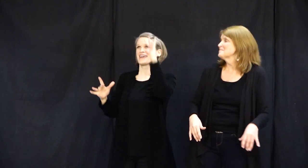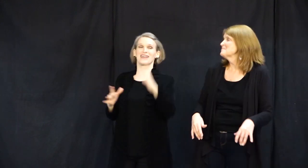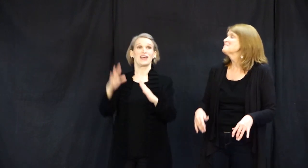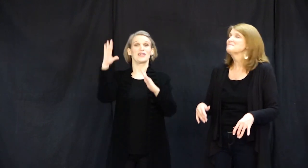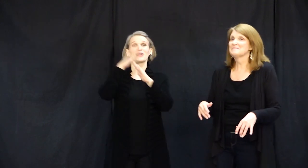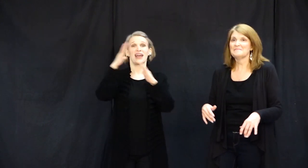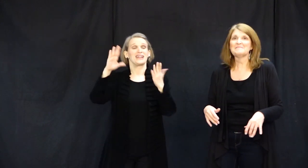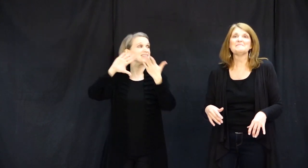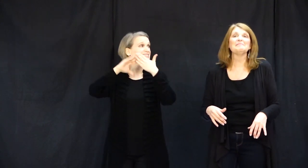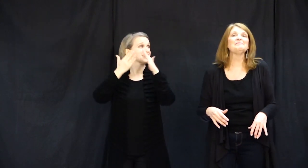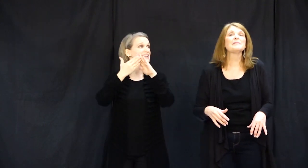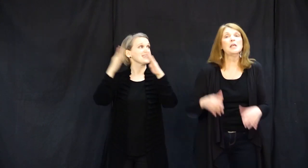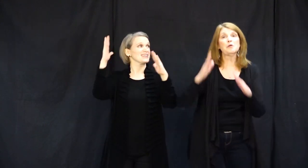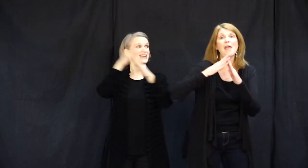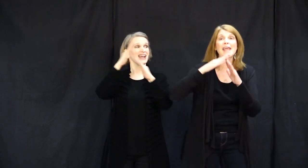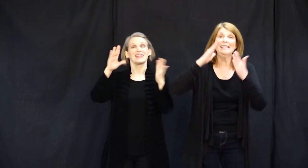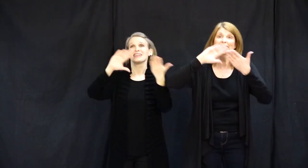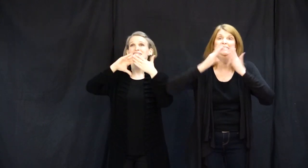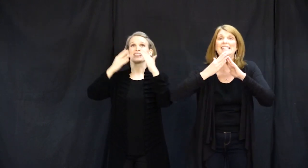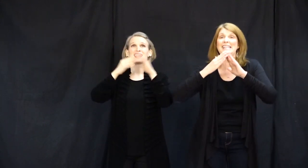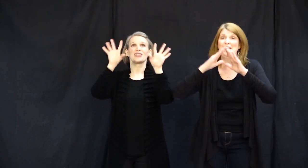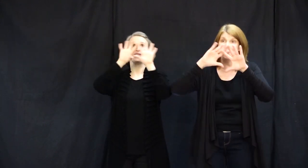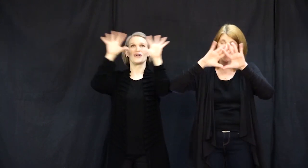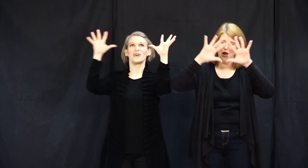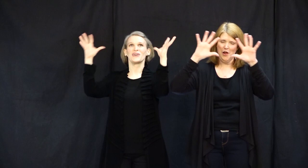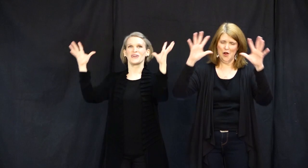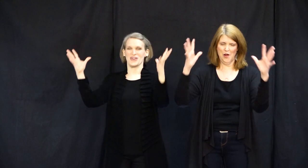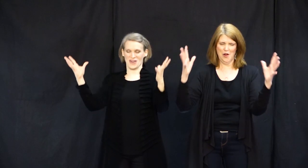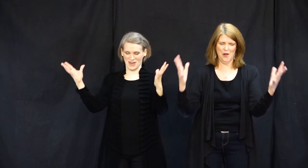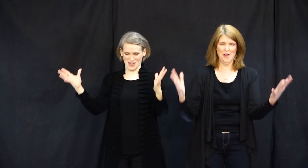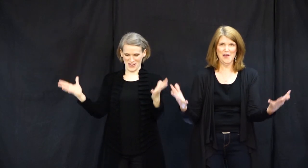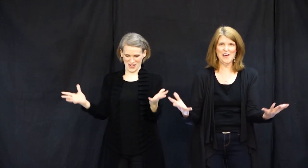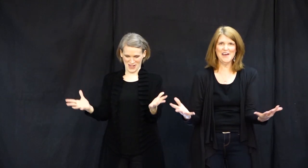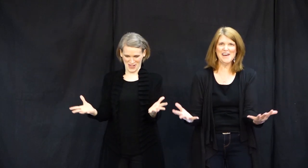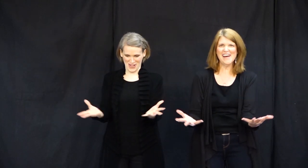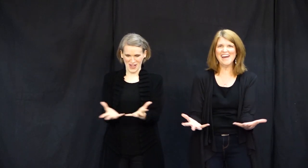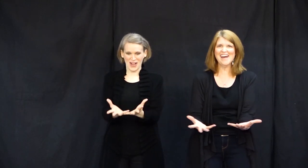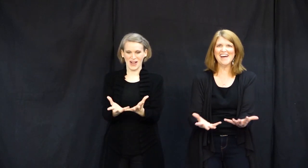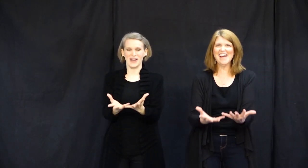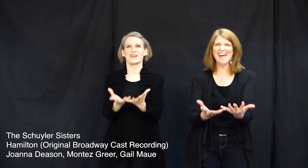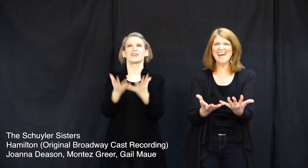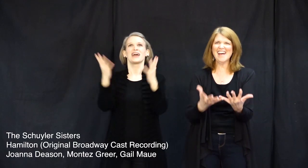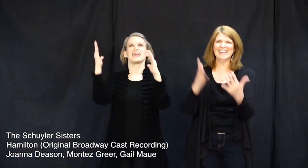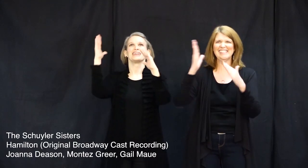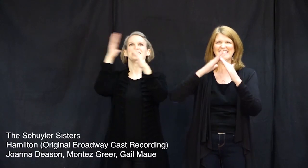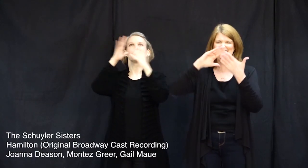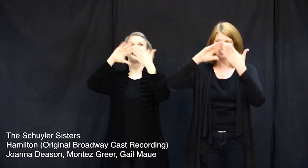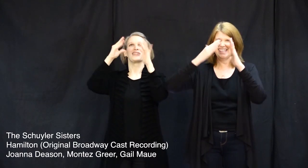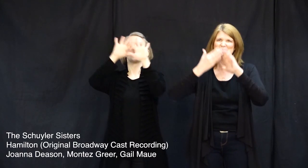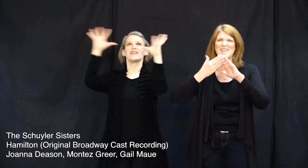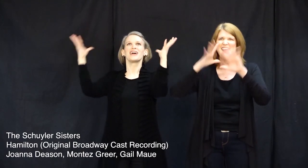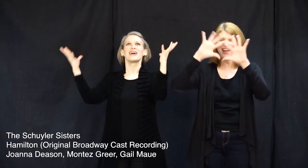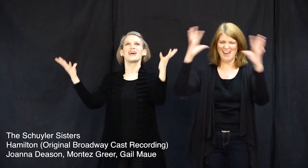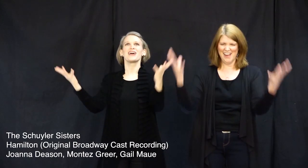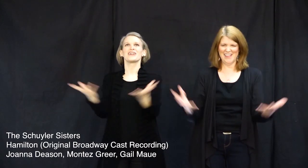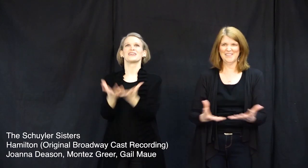in the greatest city, in the greatest city in the world. In the greatest city